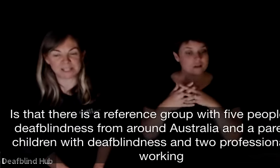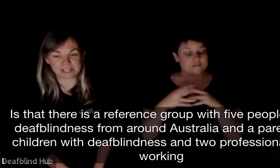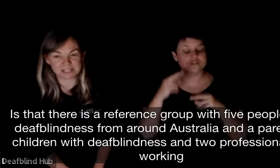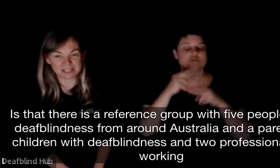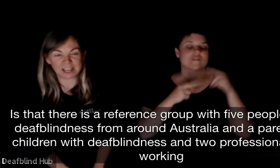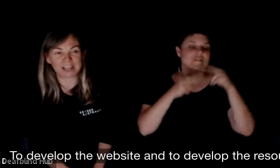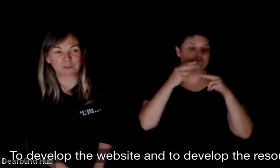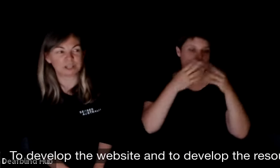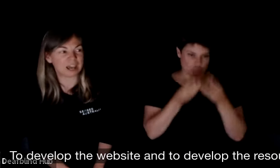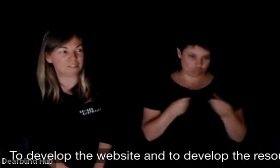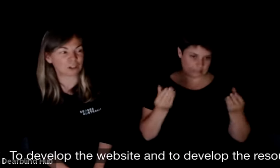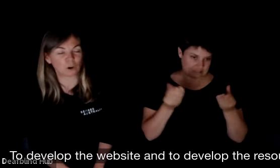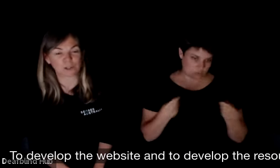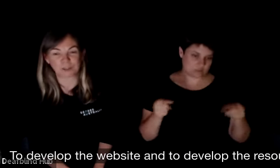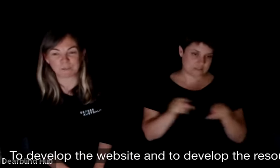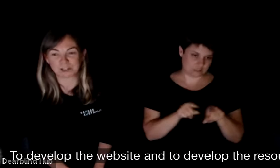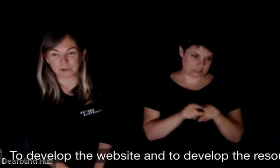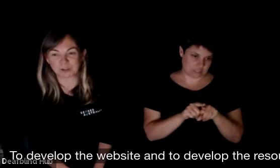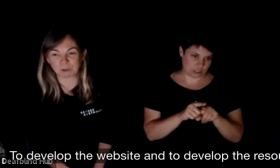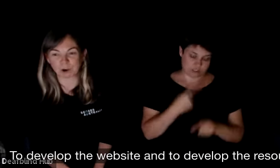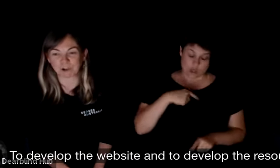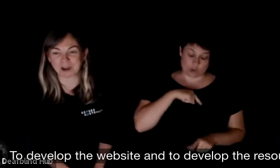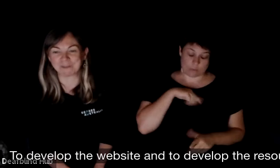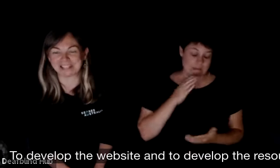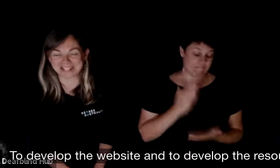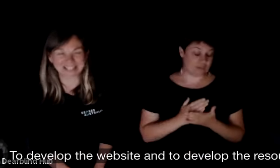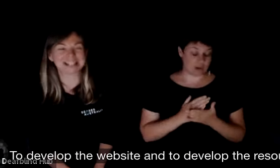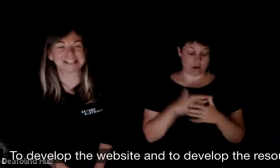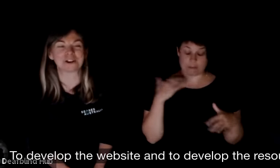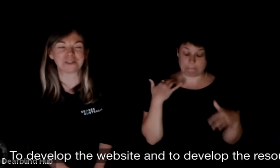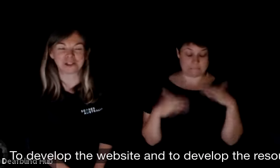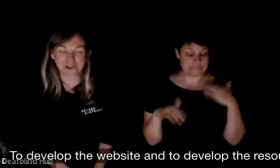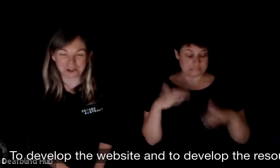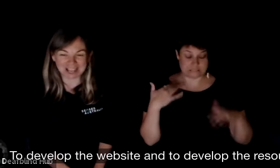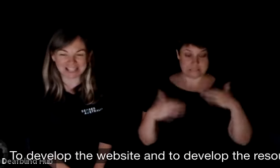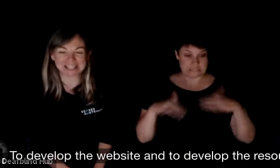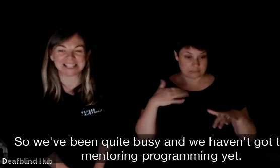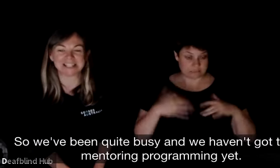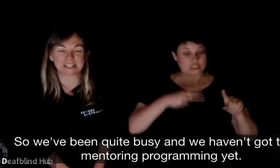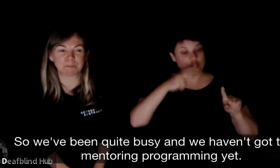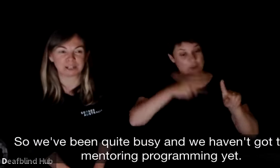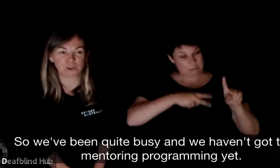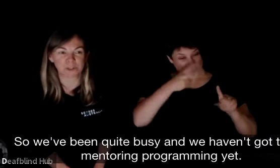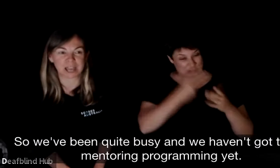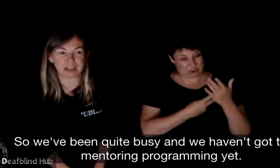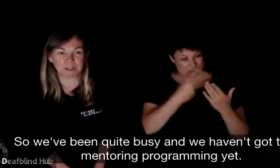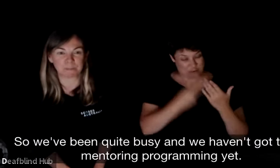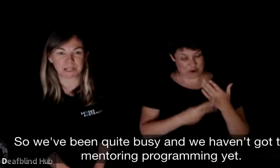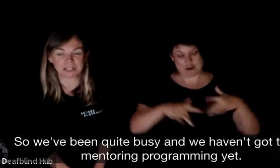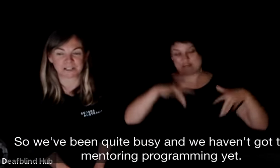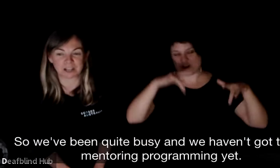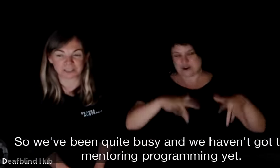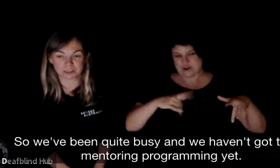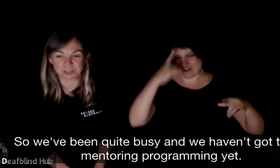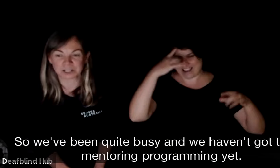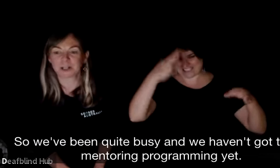quite busy and we haven't got to the mentoring program yet. So the short answer is the mentors haven't